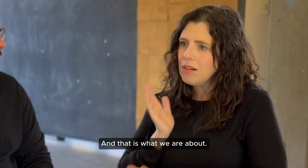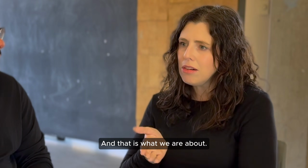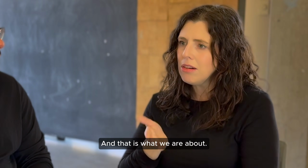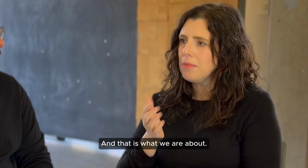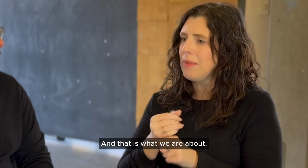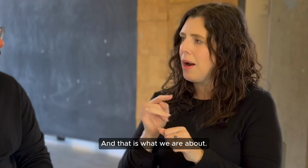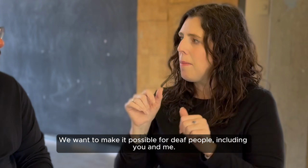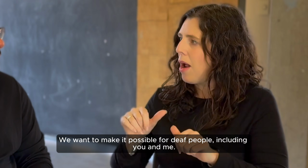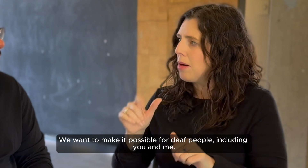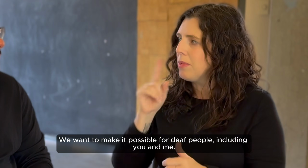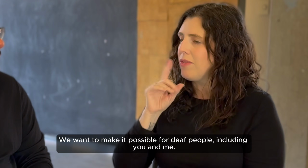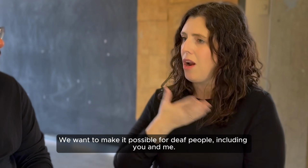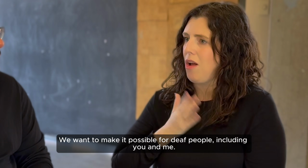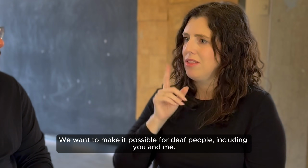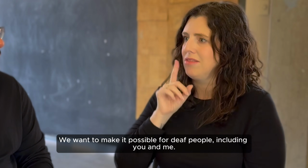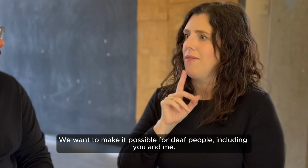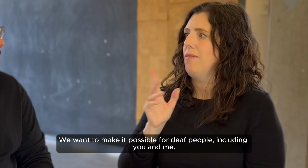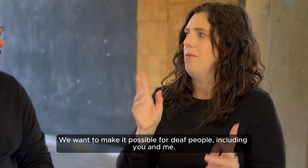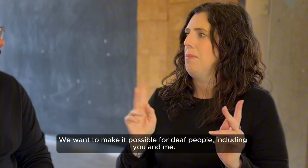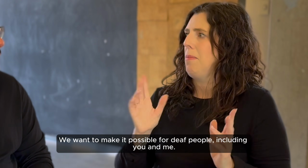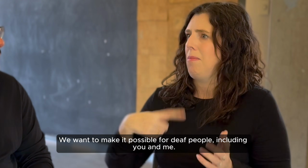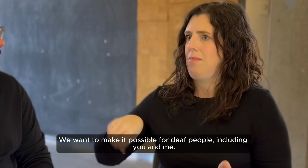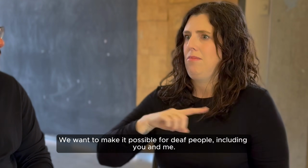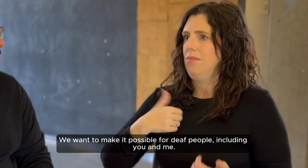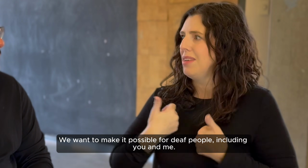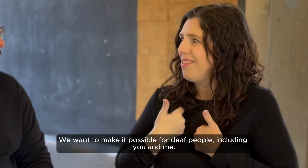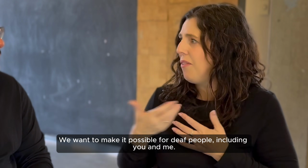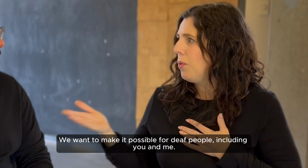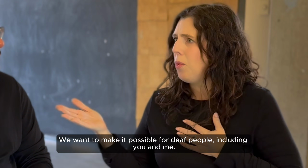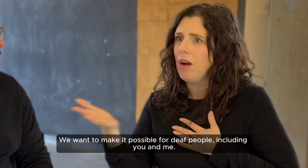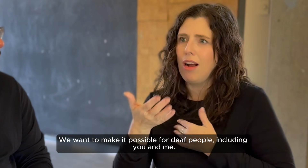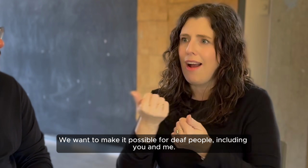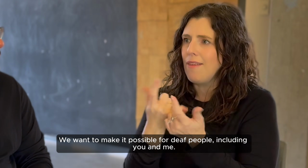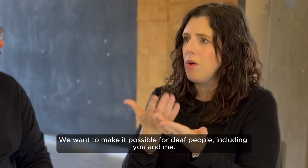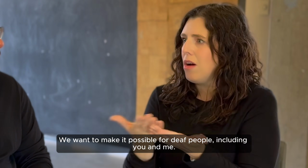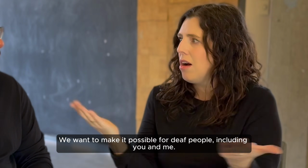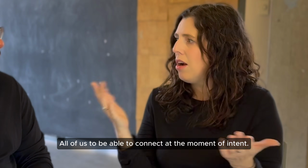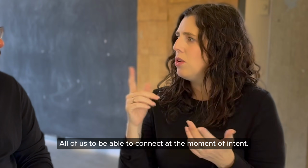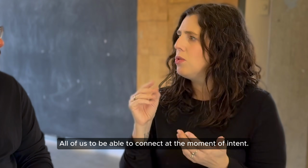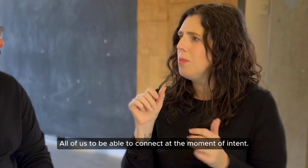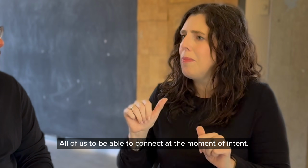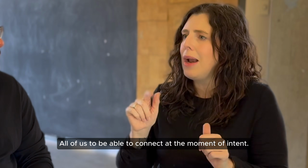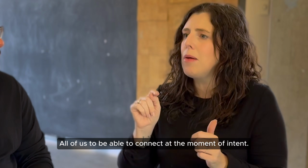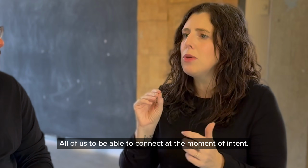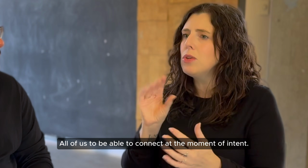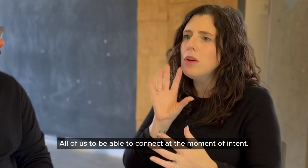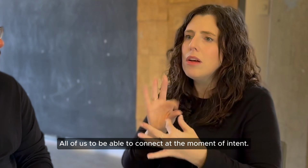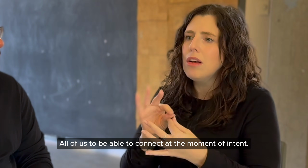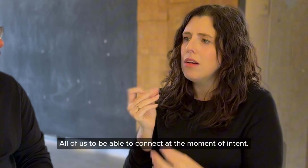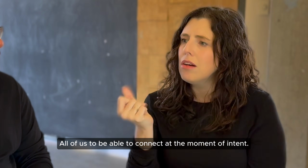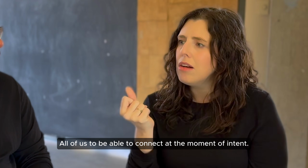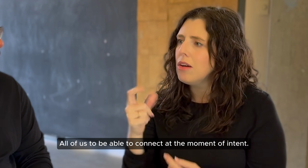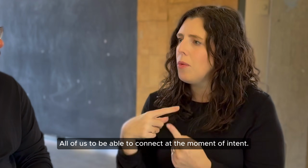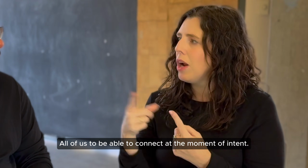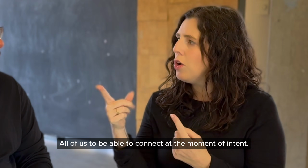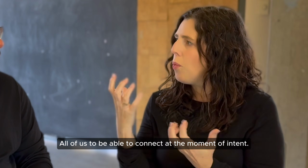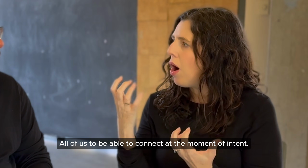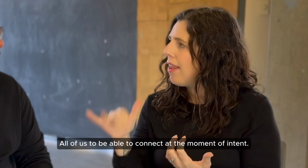about. We want to make it possible for deaf people, myself, you, all of us, to be able to connect at the moment